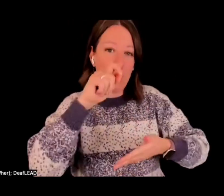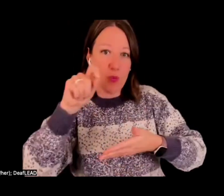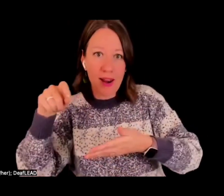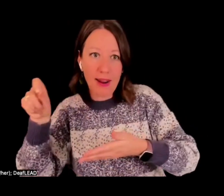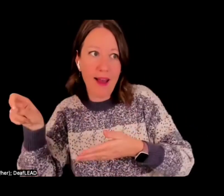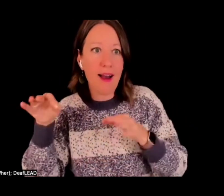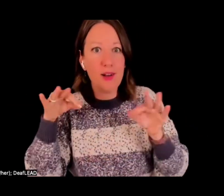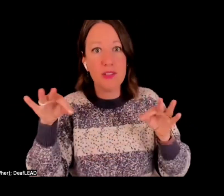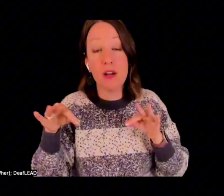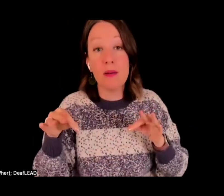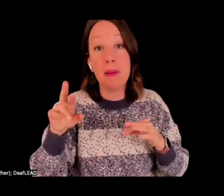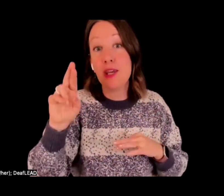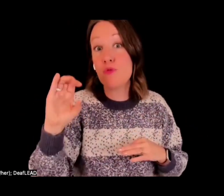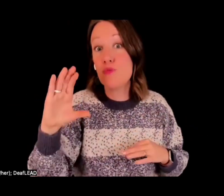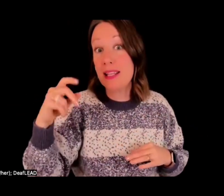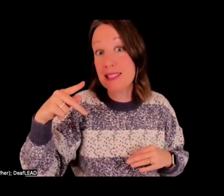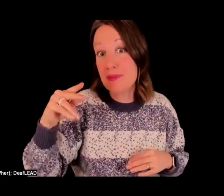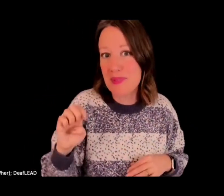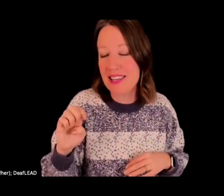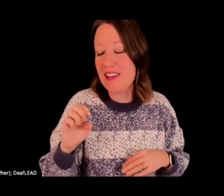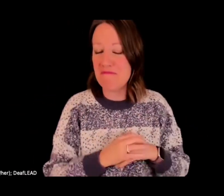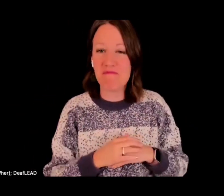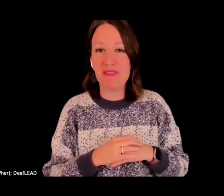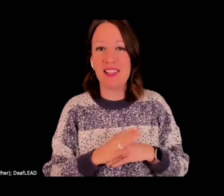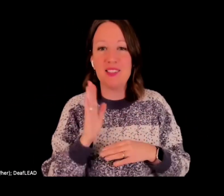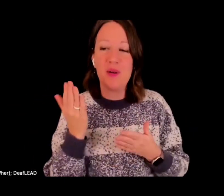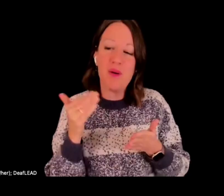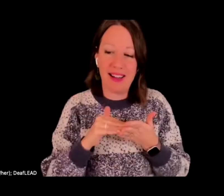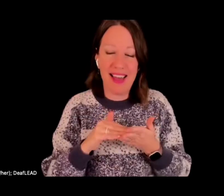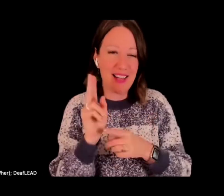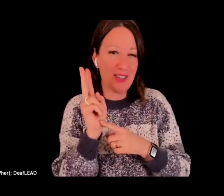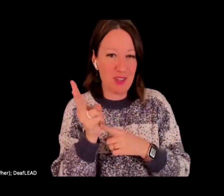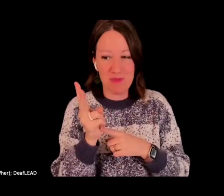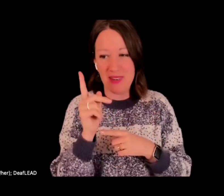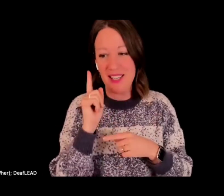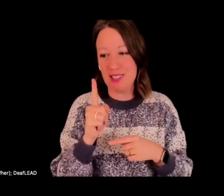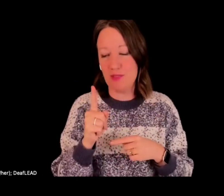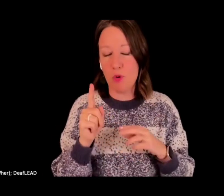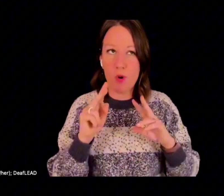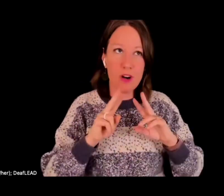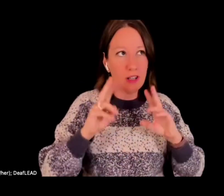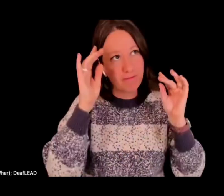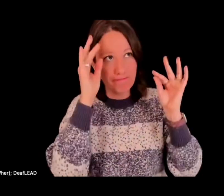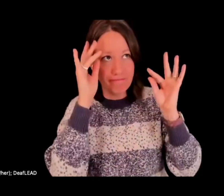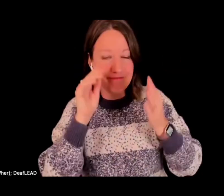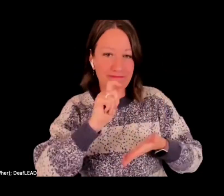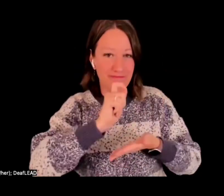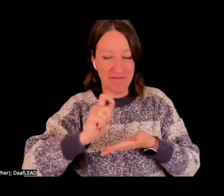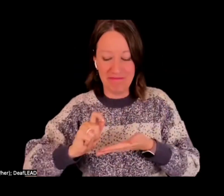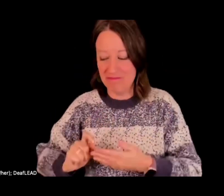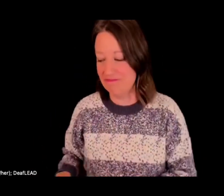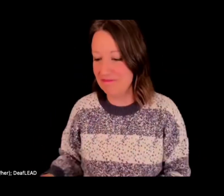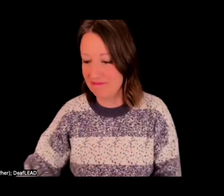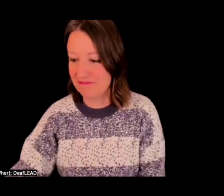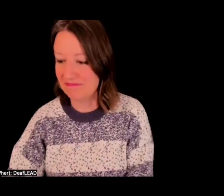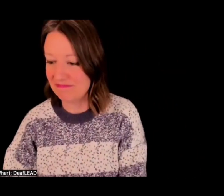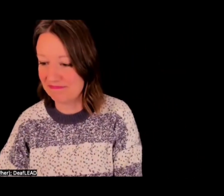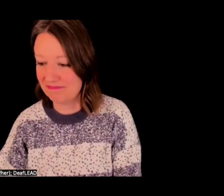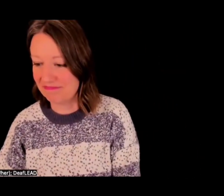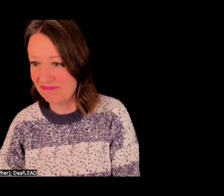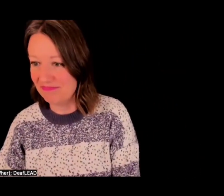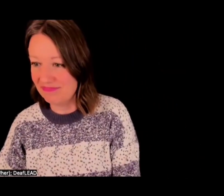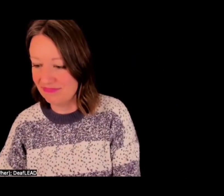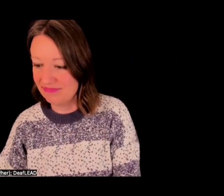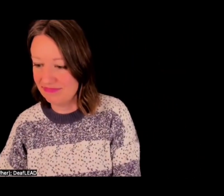You can draw the shapes, colors, or how you feel when you're eating it. So, again, we'll give 2 minutes for